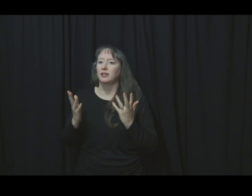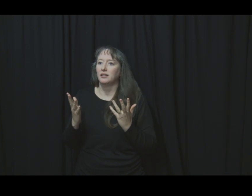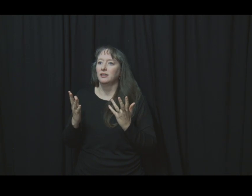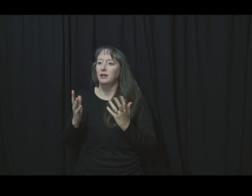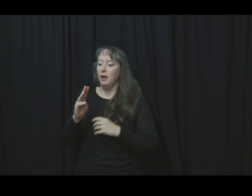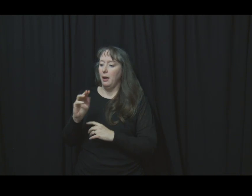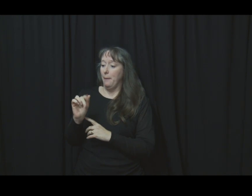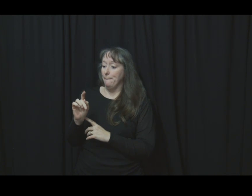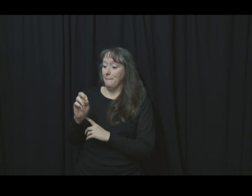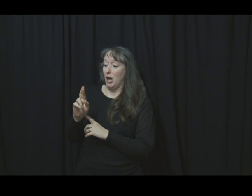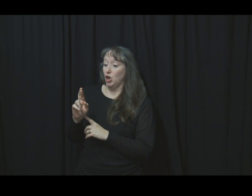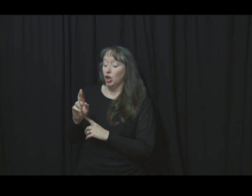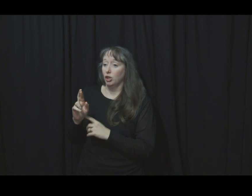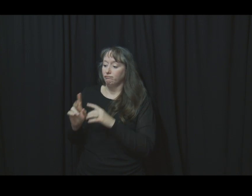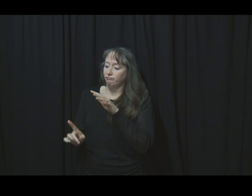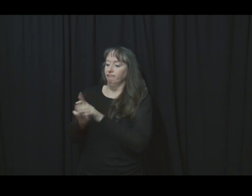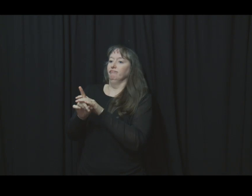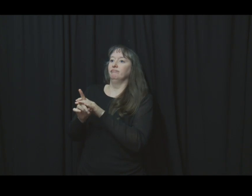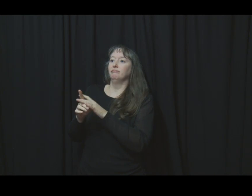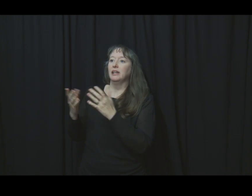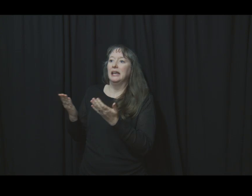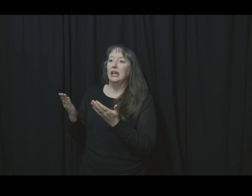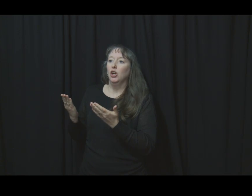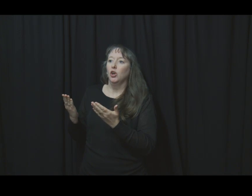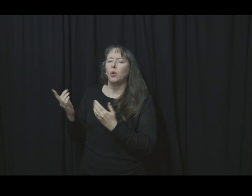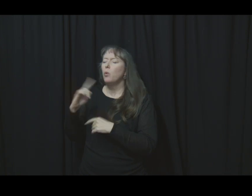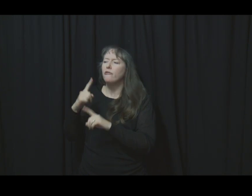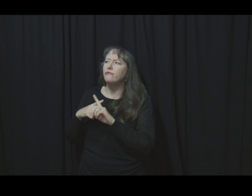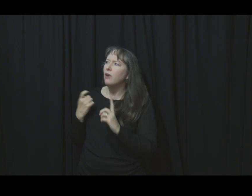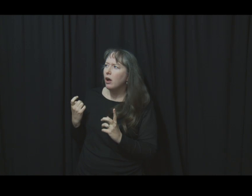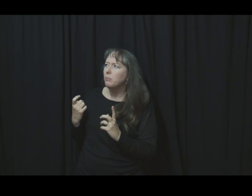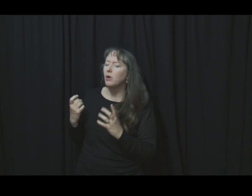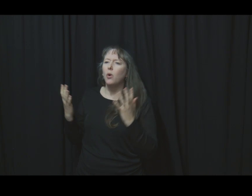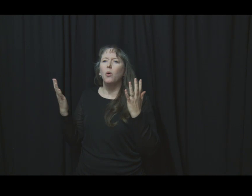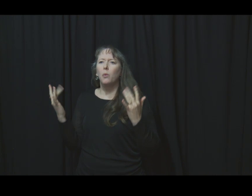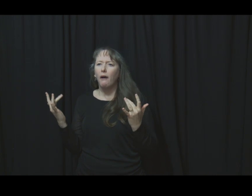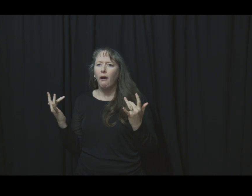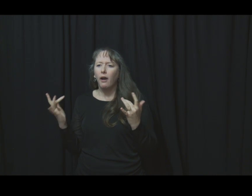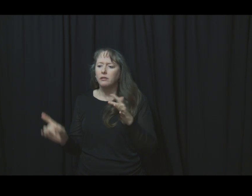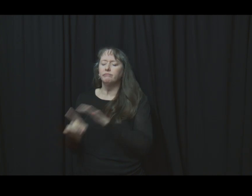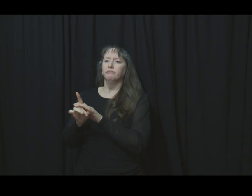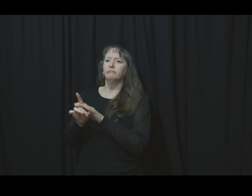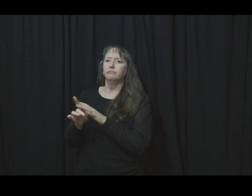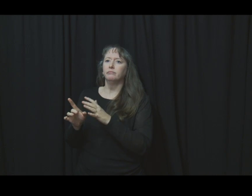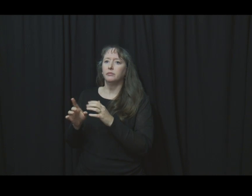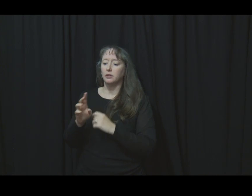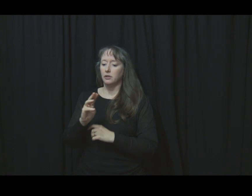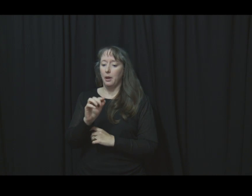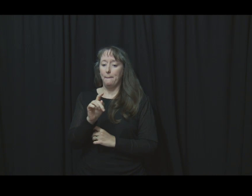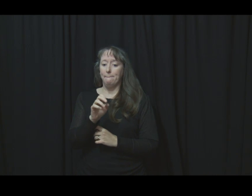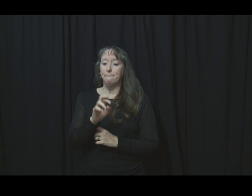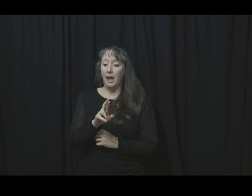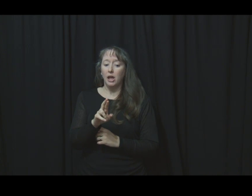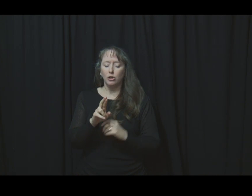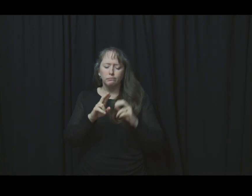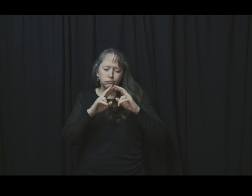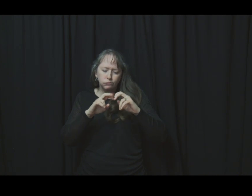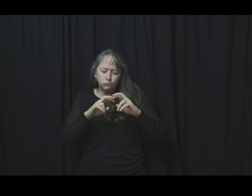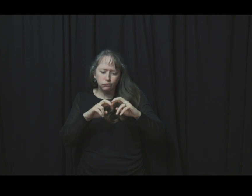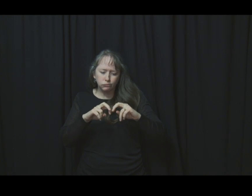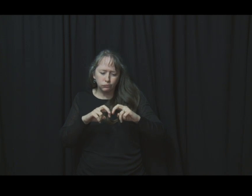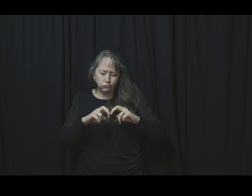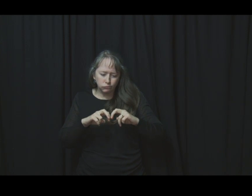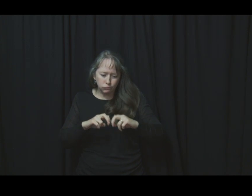matter is here, where it came from, but why matter, when you look at it, we have